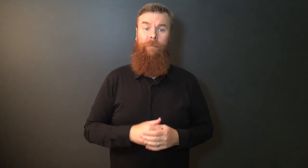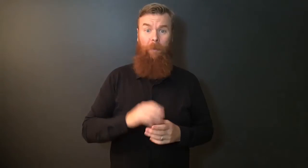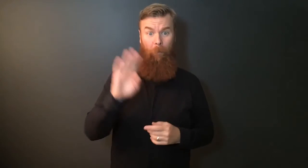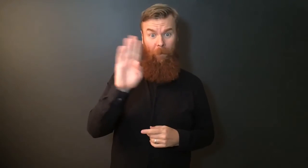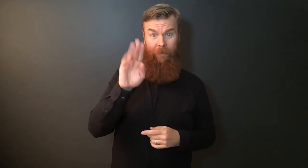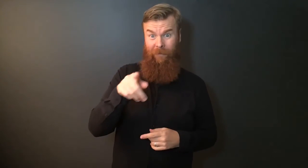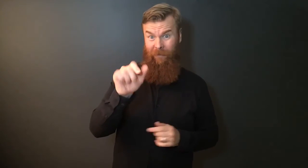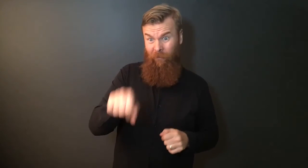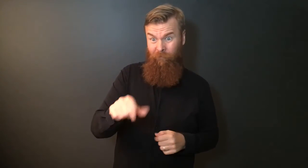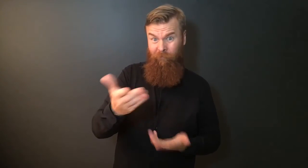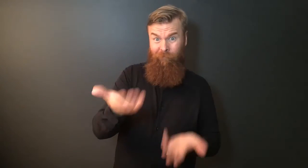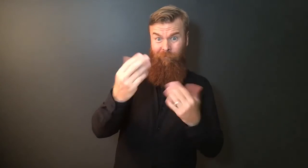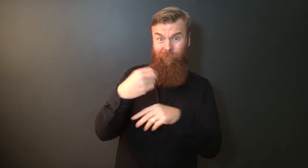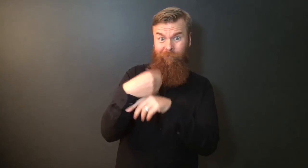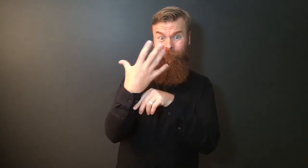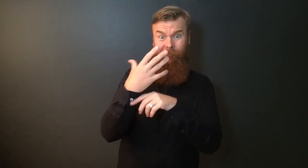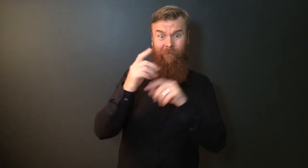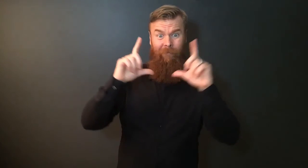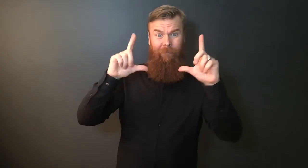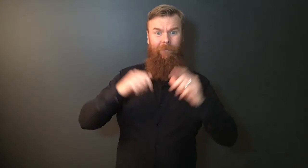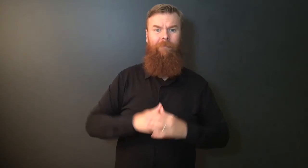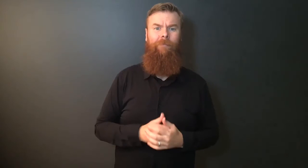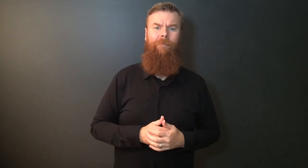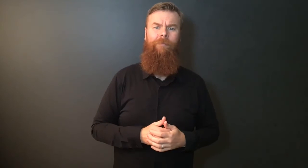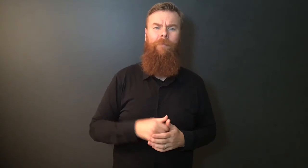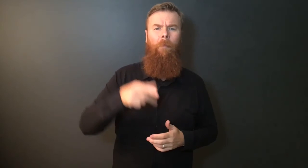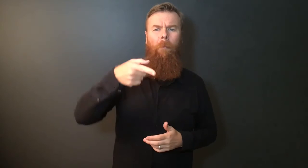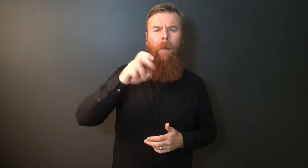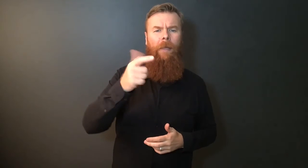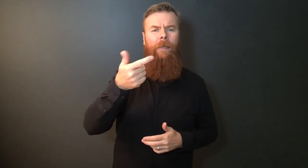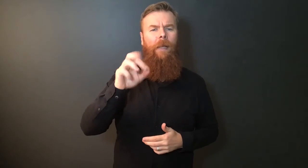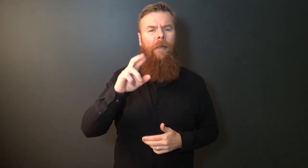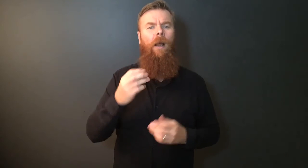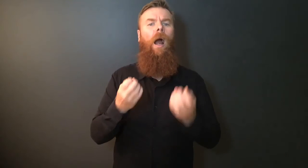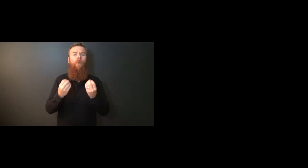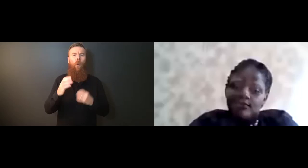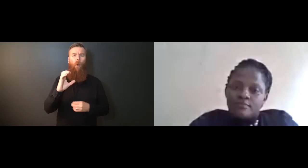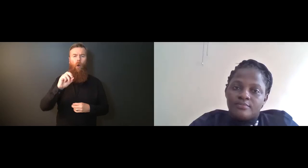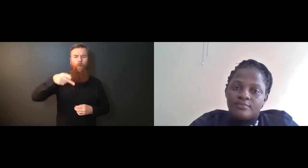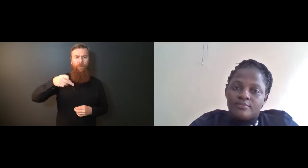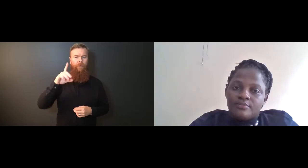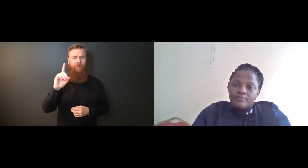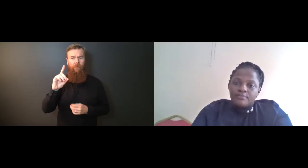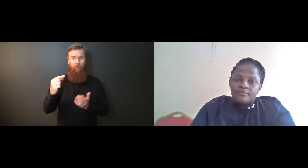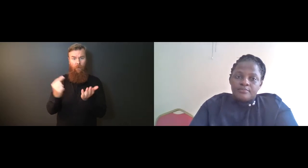is, how has OPDs in Uganda, like National Union of Disabled Persons in